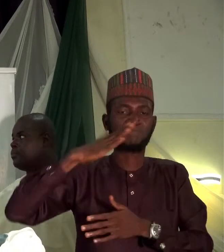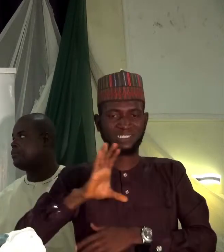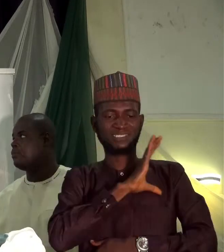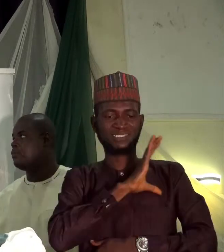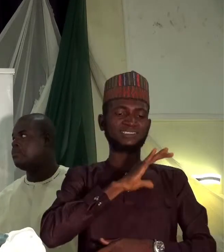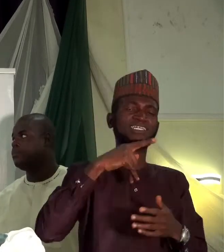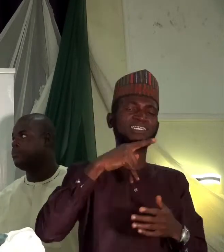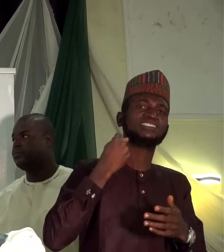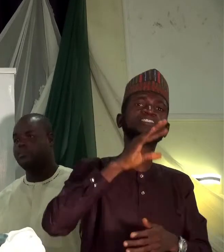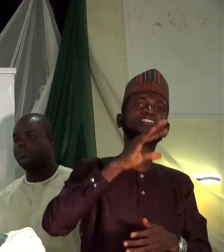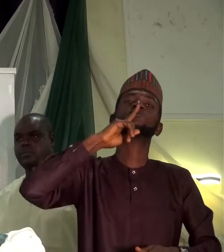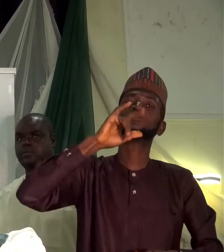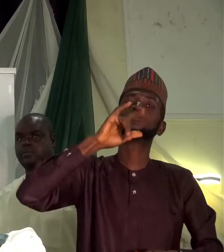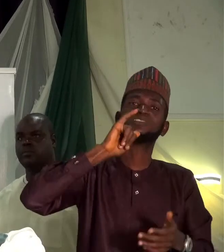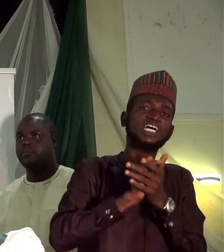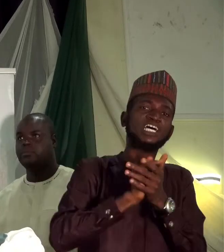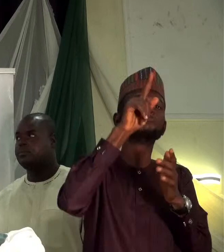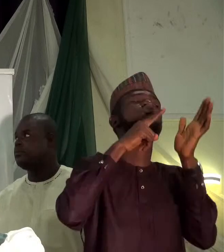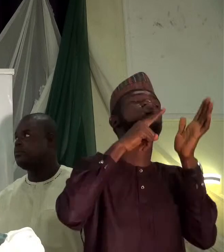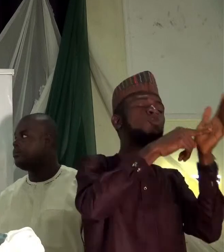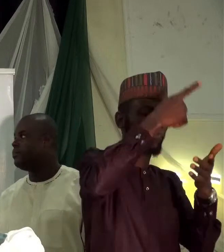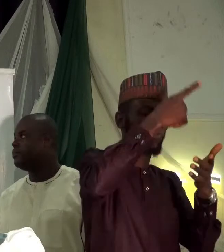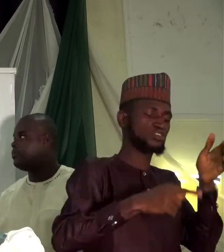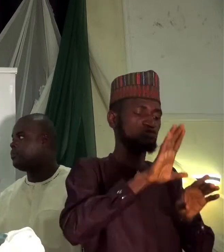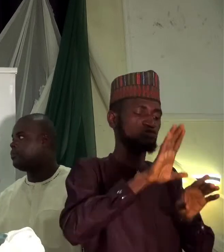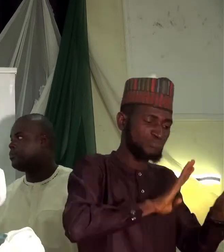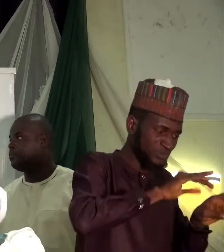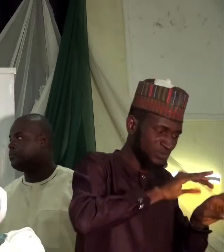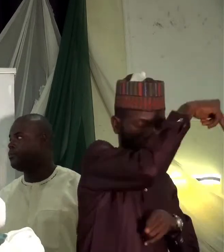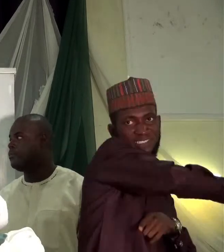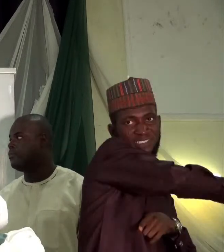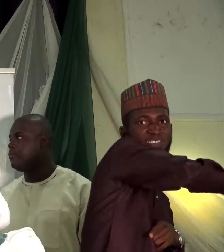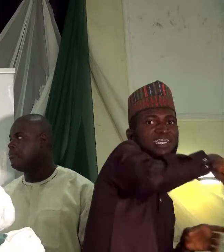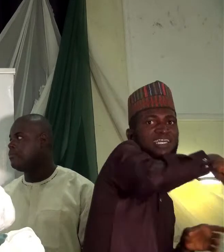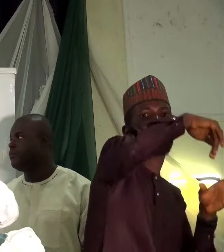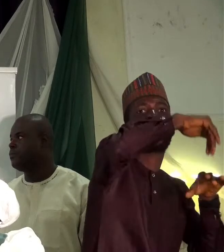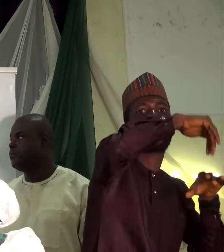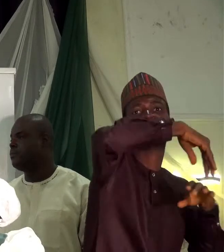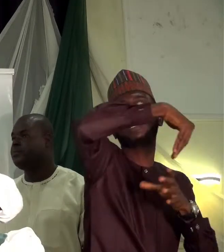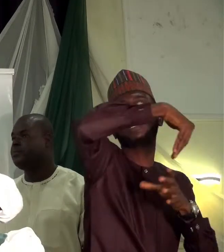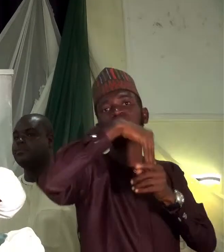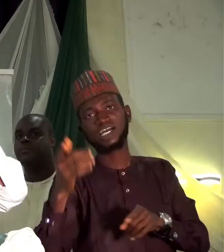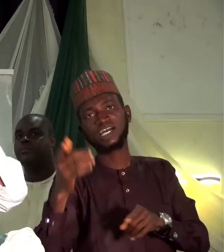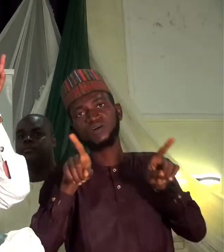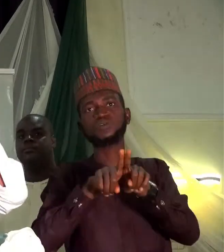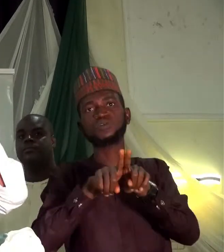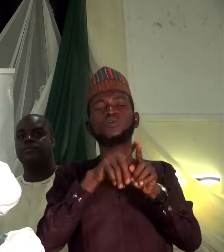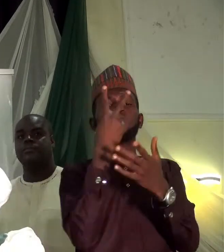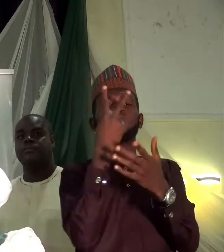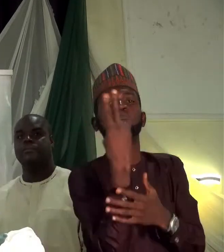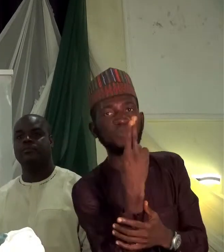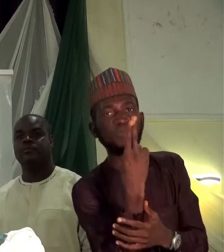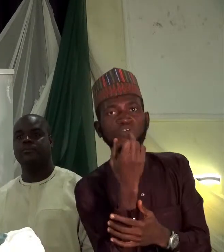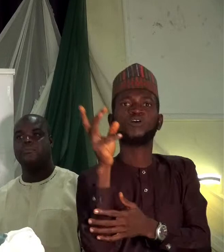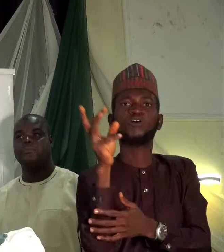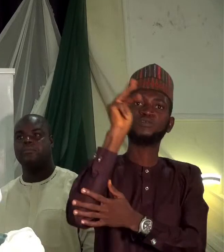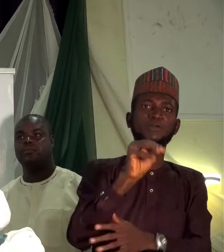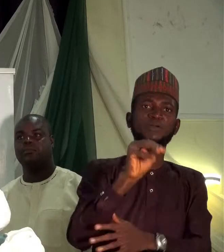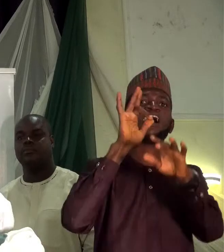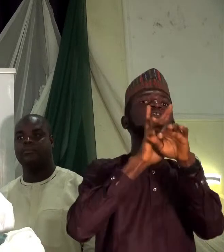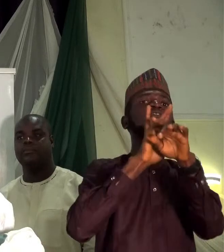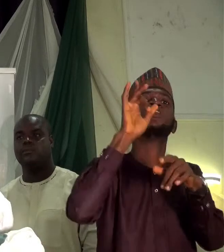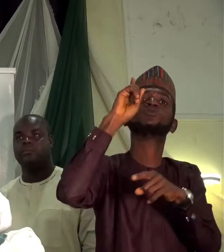that you still exhibit the same thing even in public places. So both set of actions affect one's